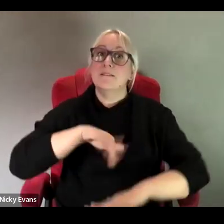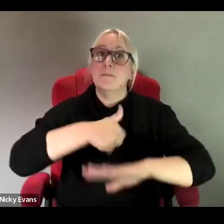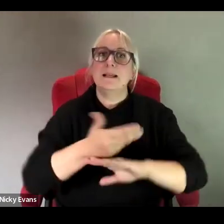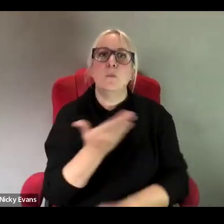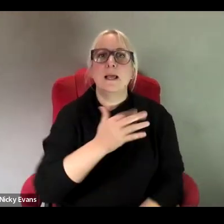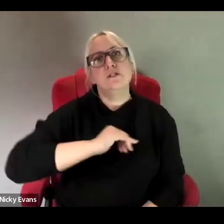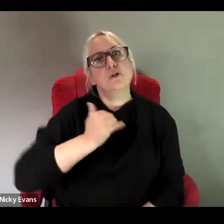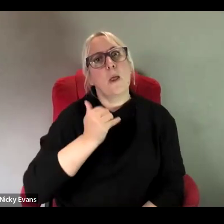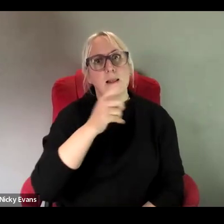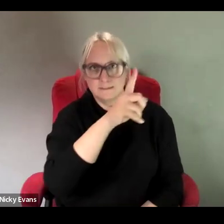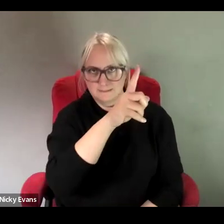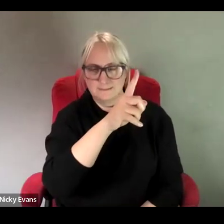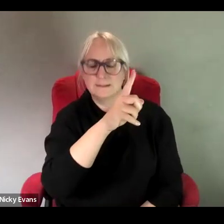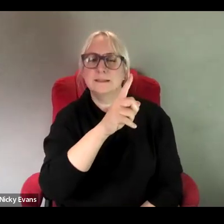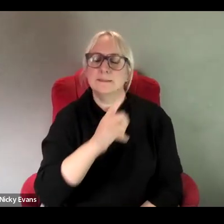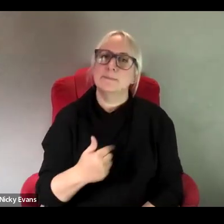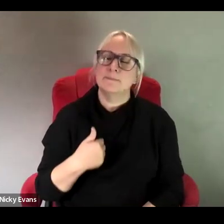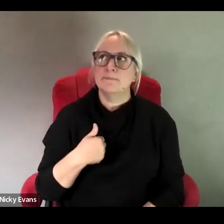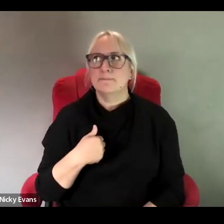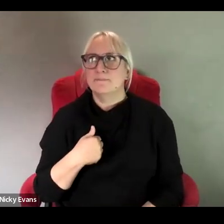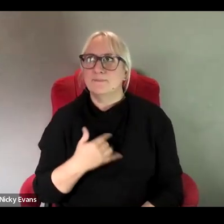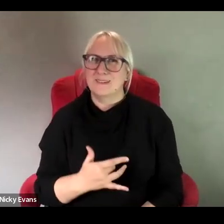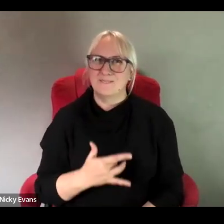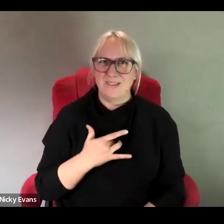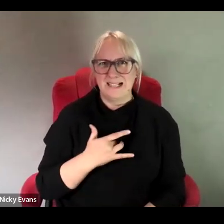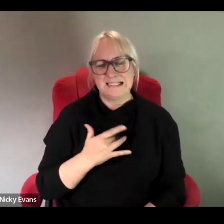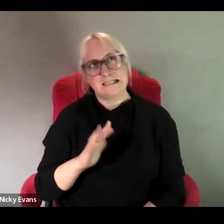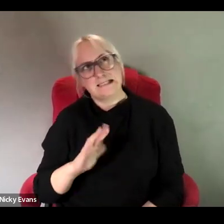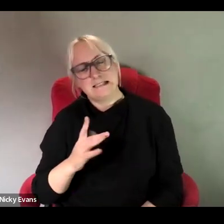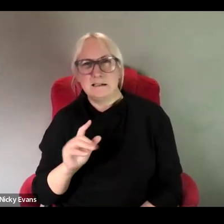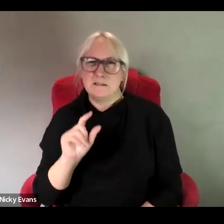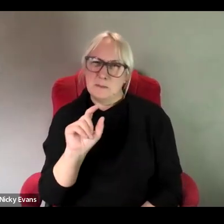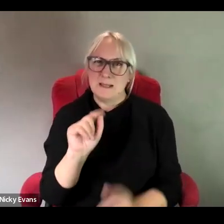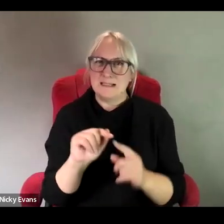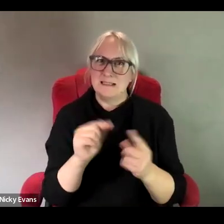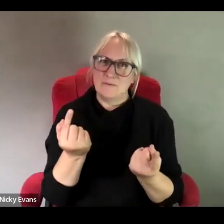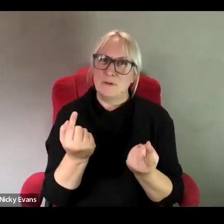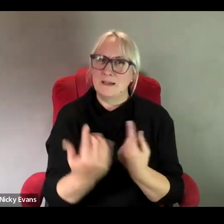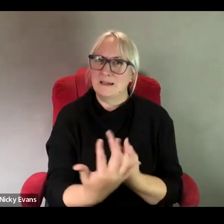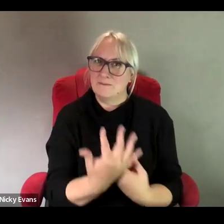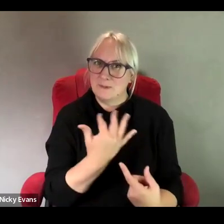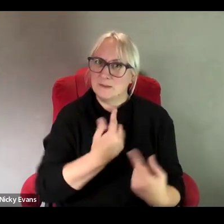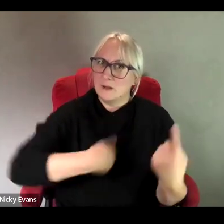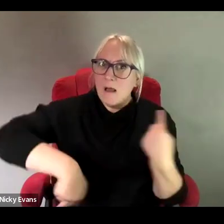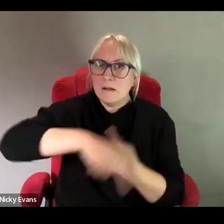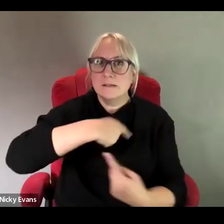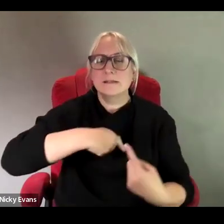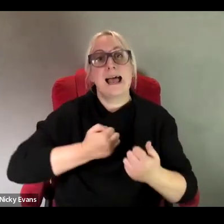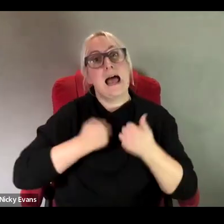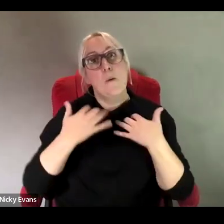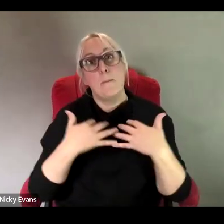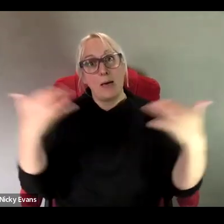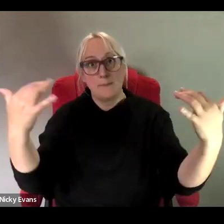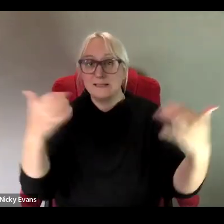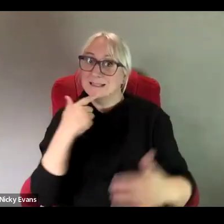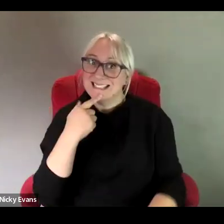so this bill is has a slightly different effect on us, but we've been our Parliament has essentially